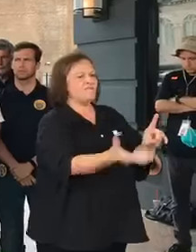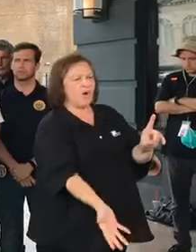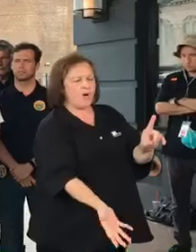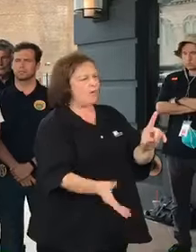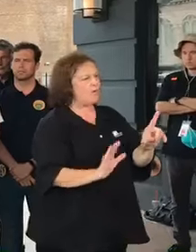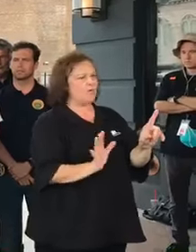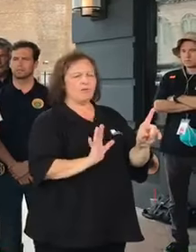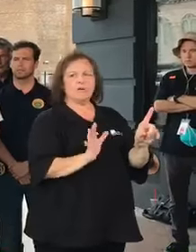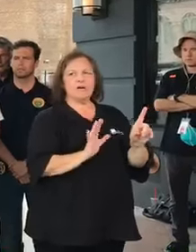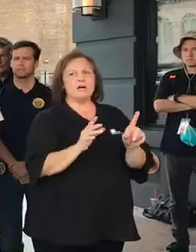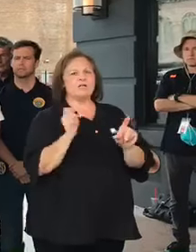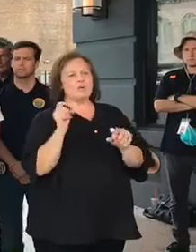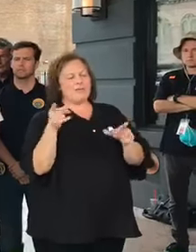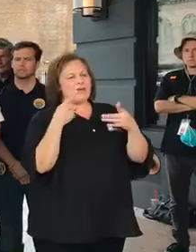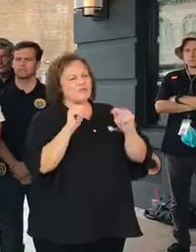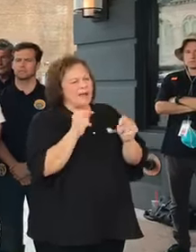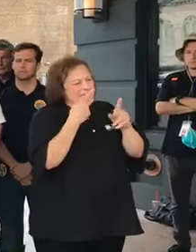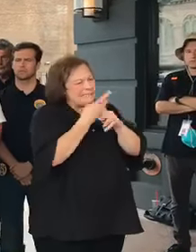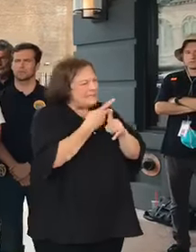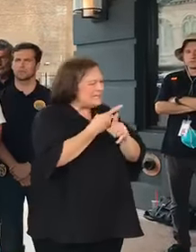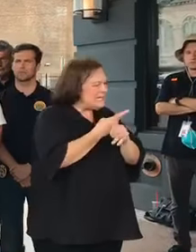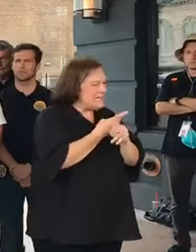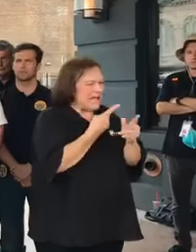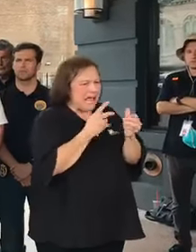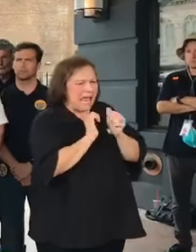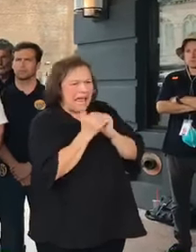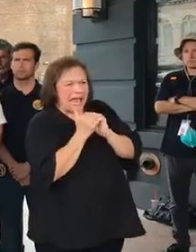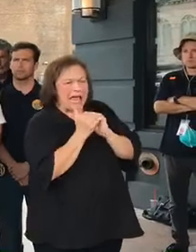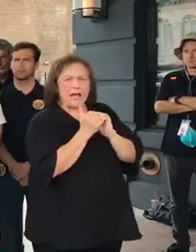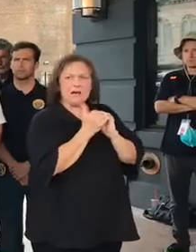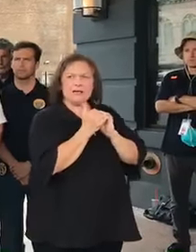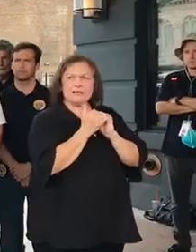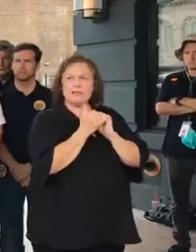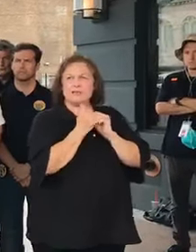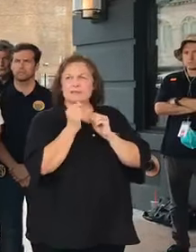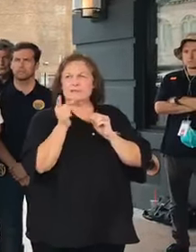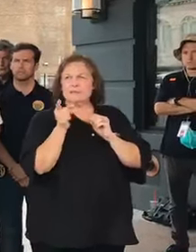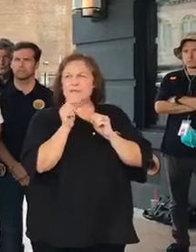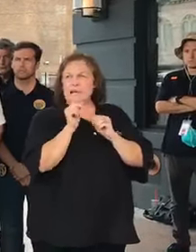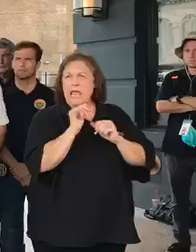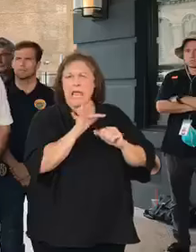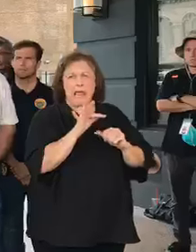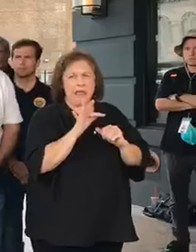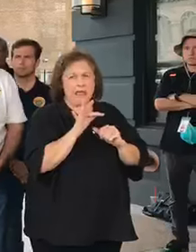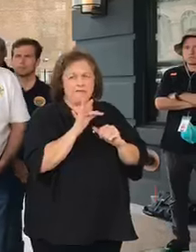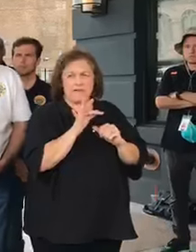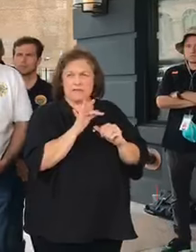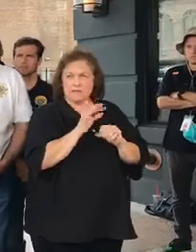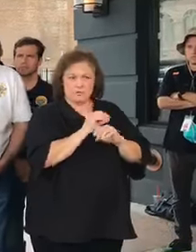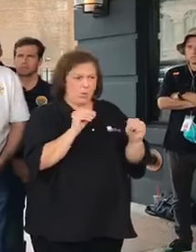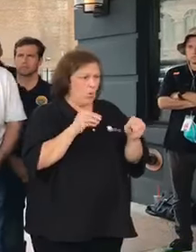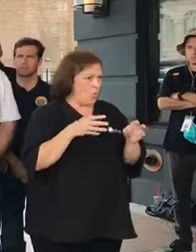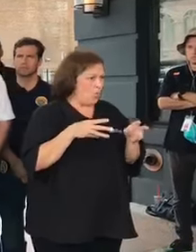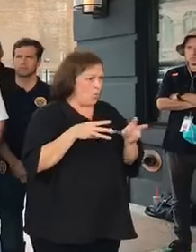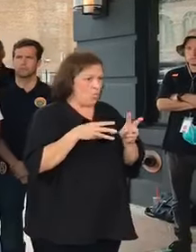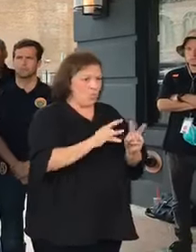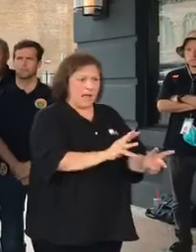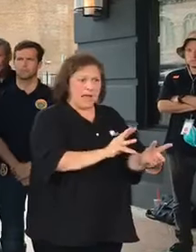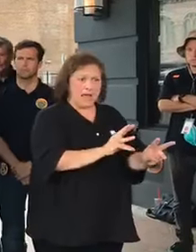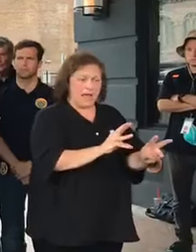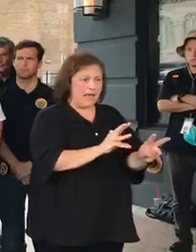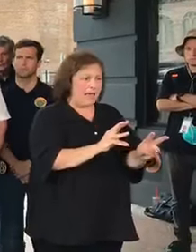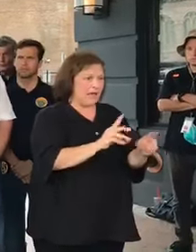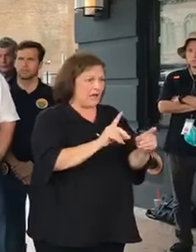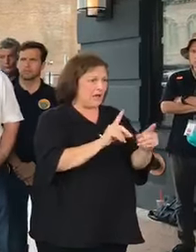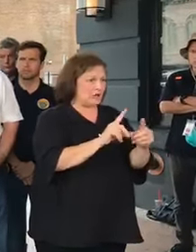doing calculations on what you can actually do. If there is no way to secure the building before tropical disturbance